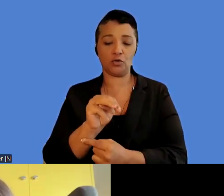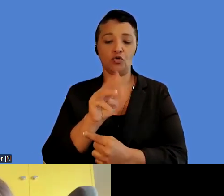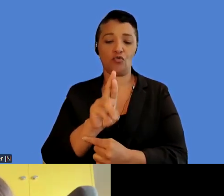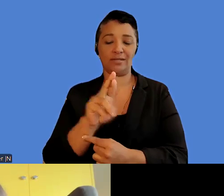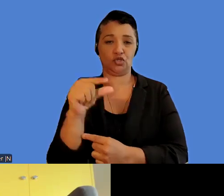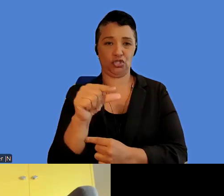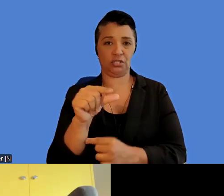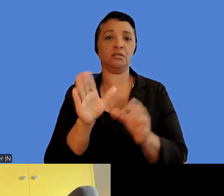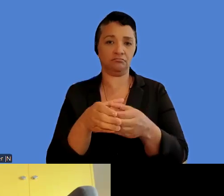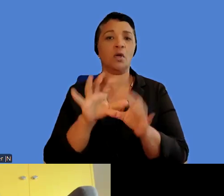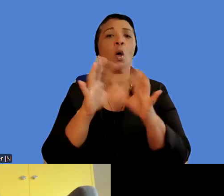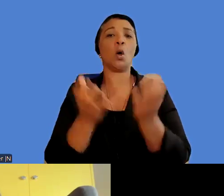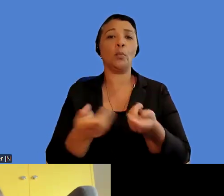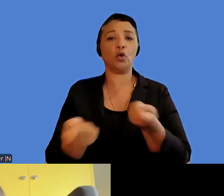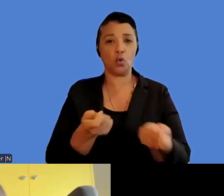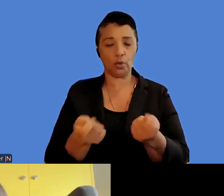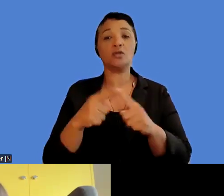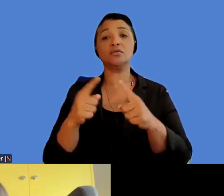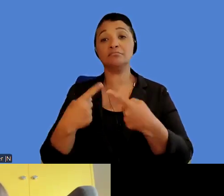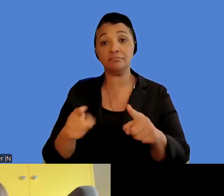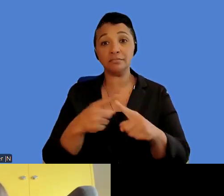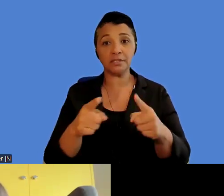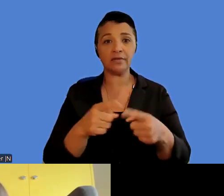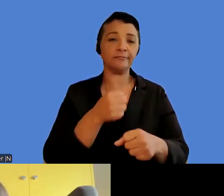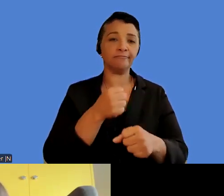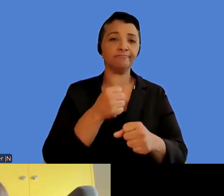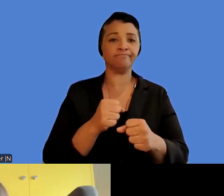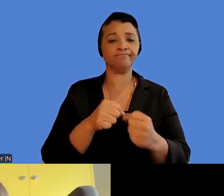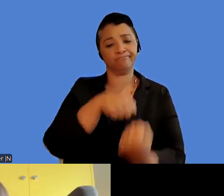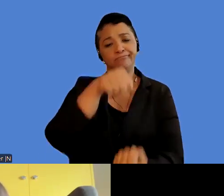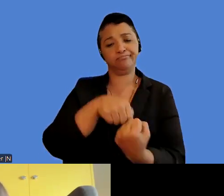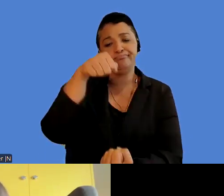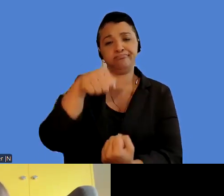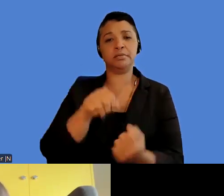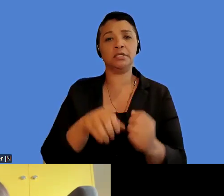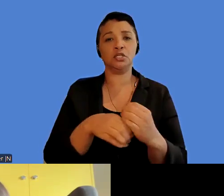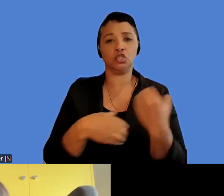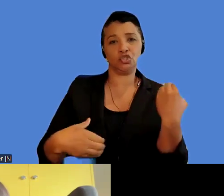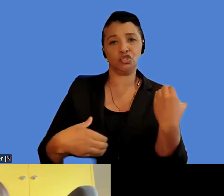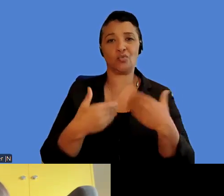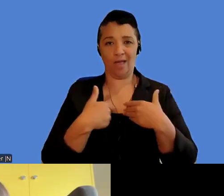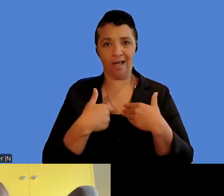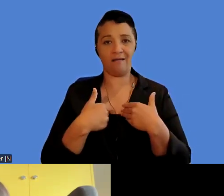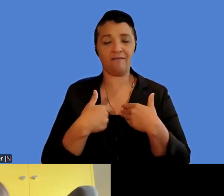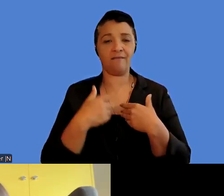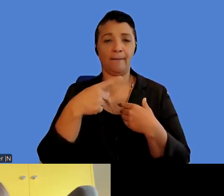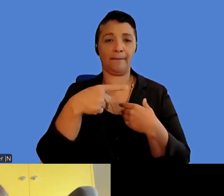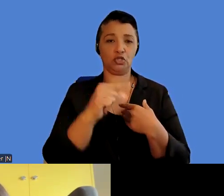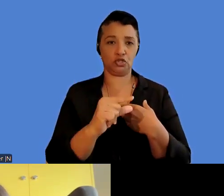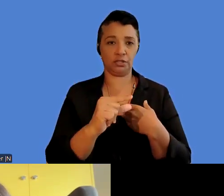globally. She holds multiple postgraduate degrees and is currently